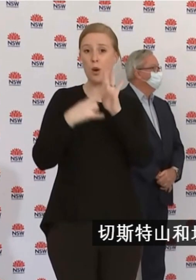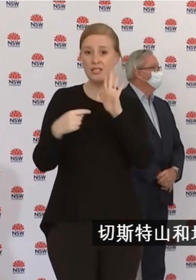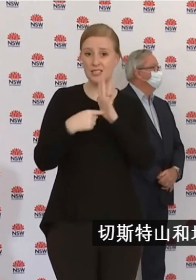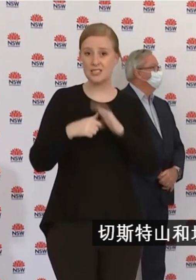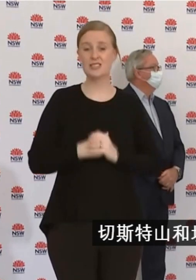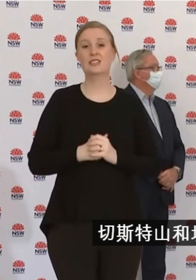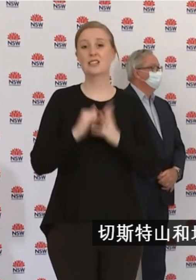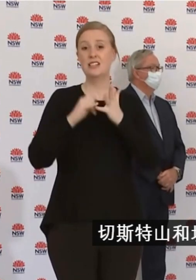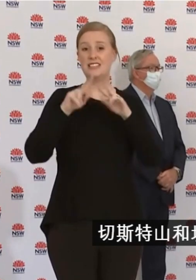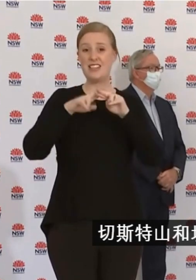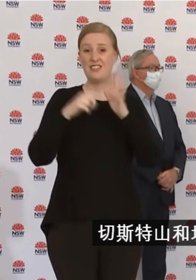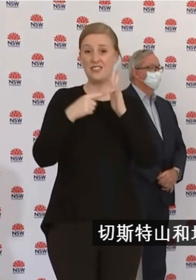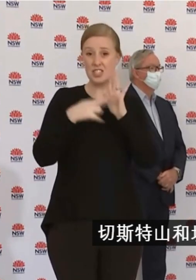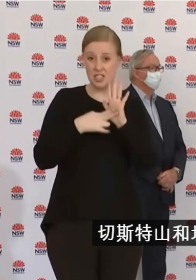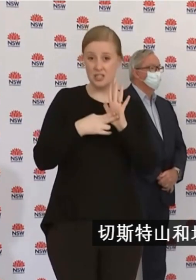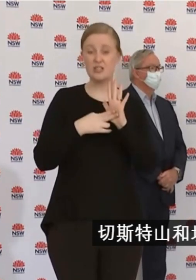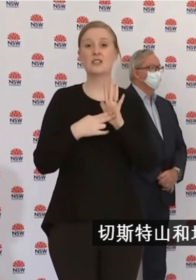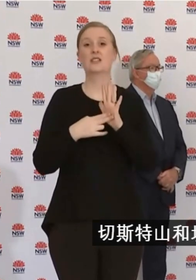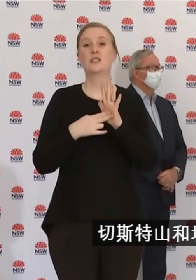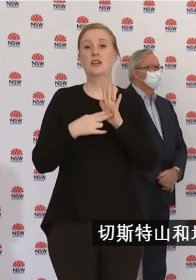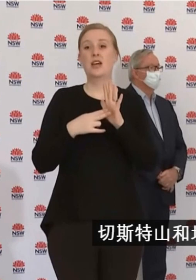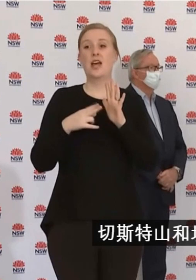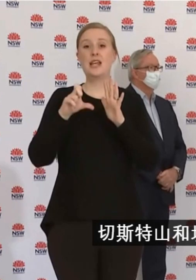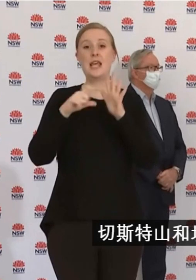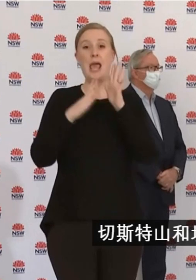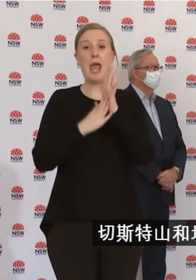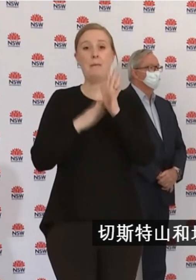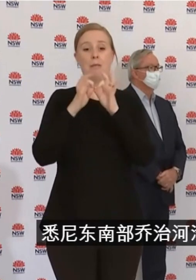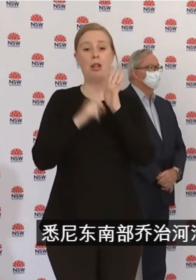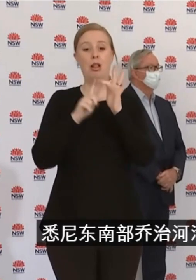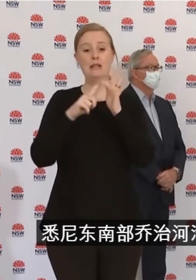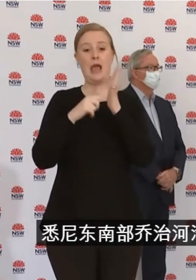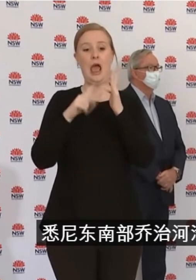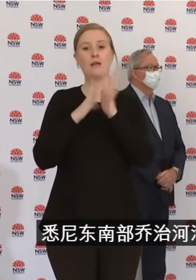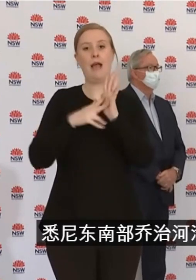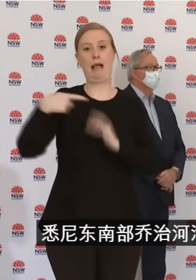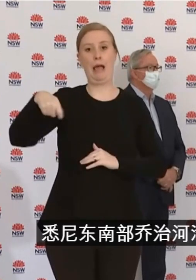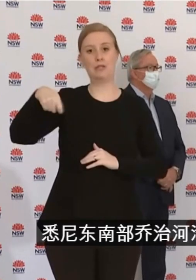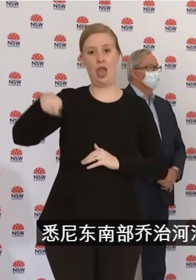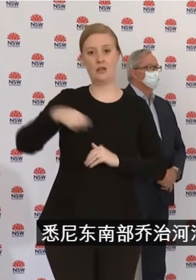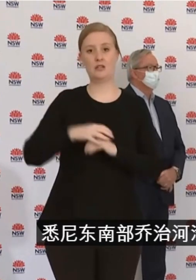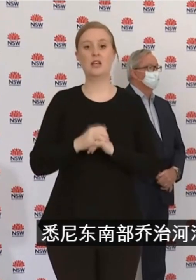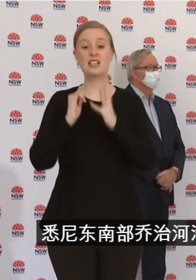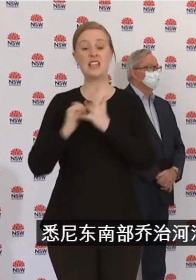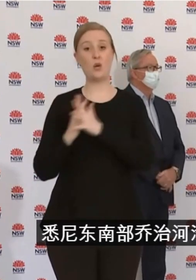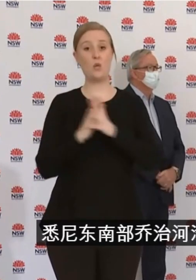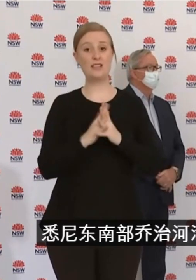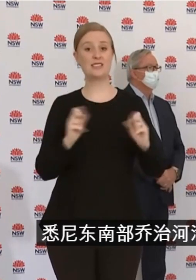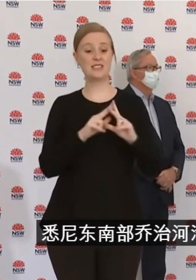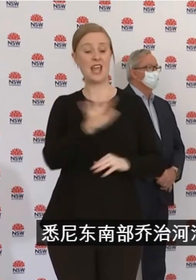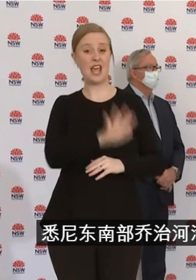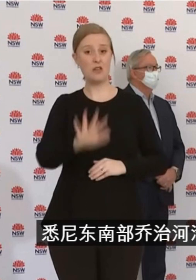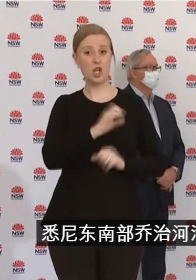Yagoona, and Chester Hill. And Campbelltown, particularly Bardia. In southeast Sydney, Georges River,